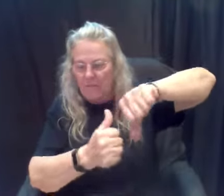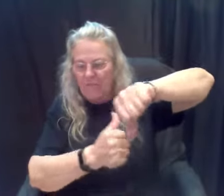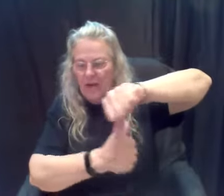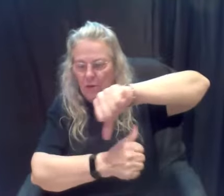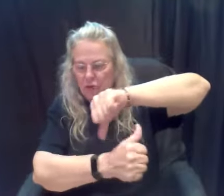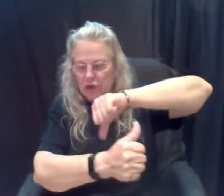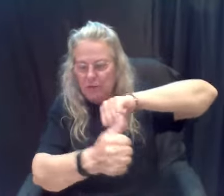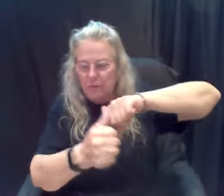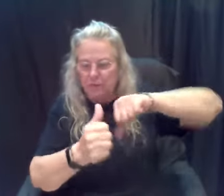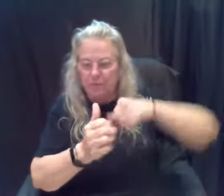Fellowship.